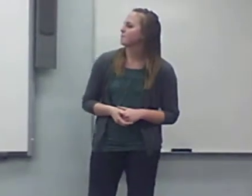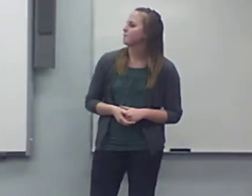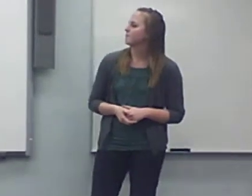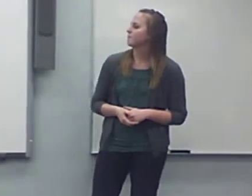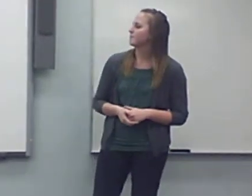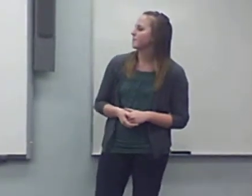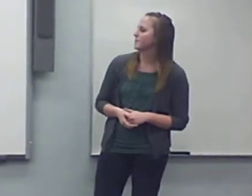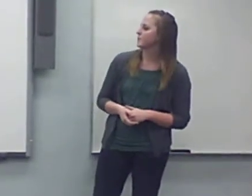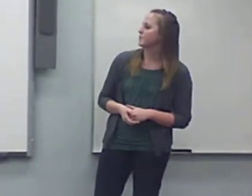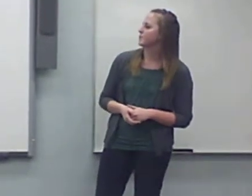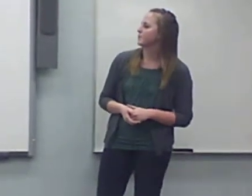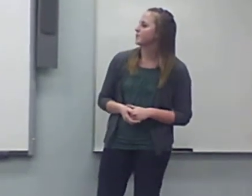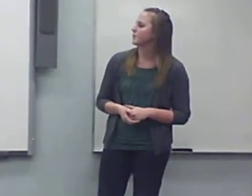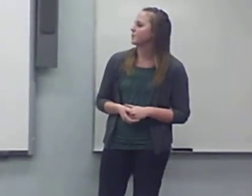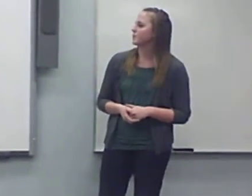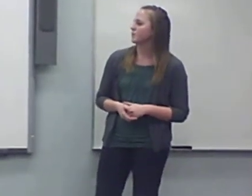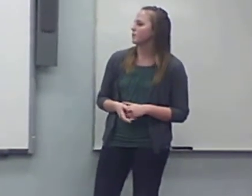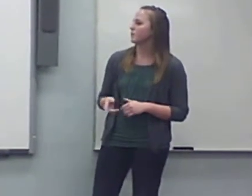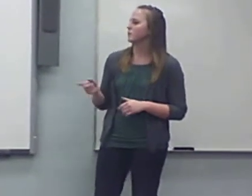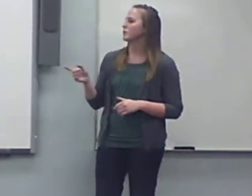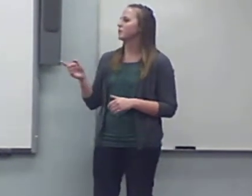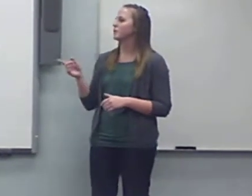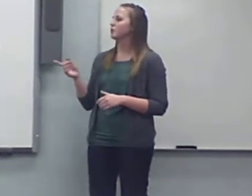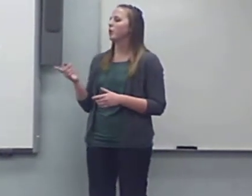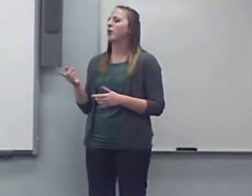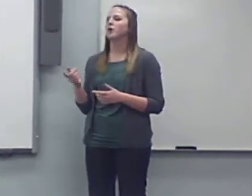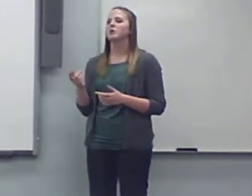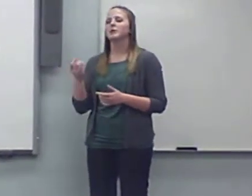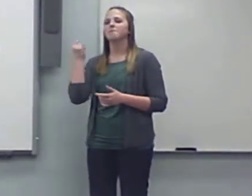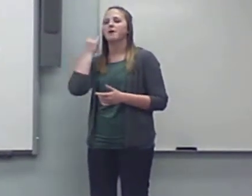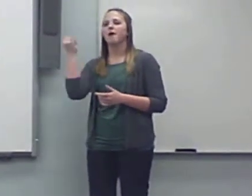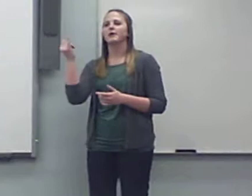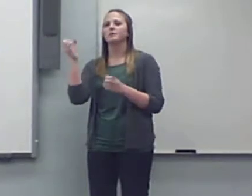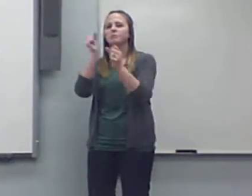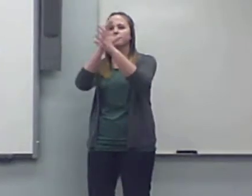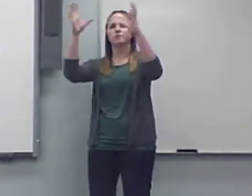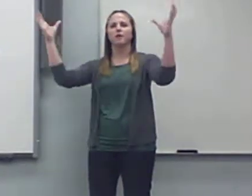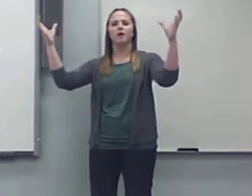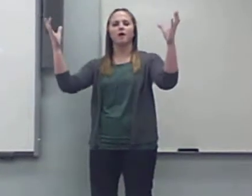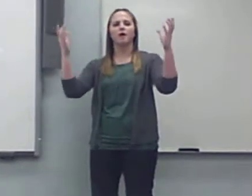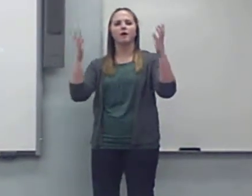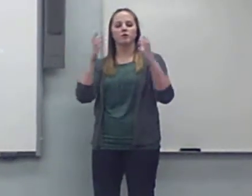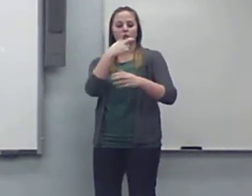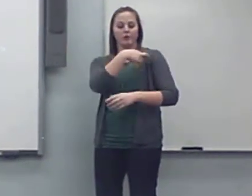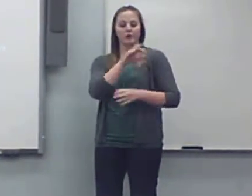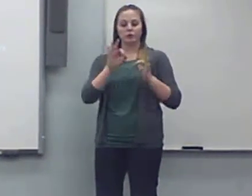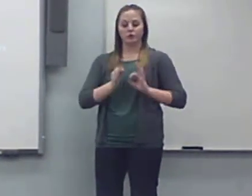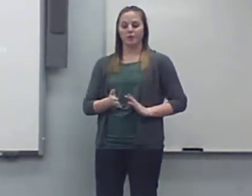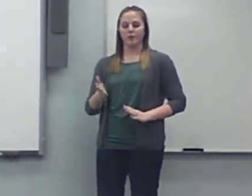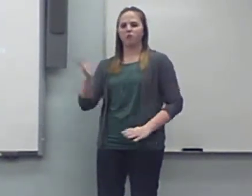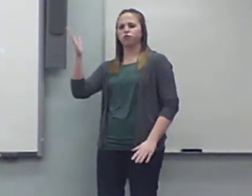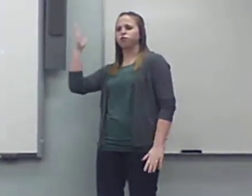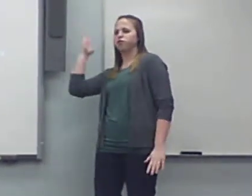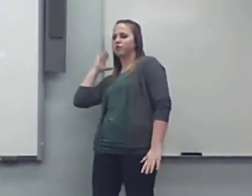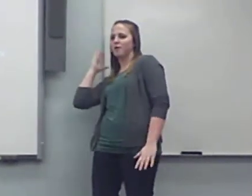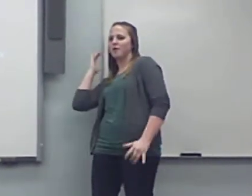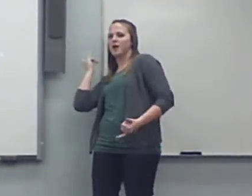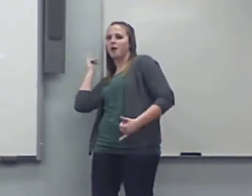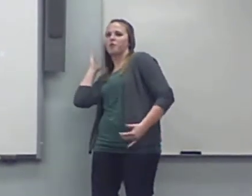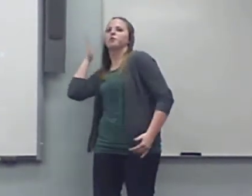where religious interpreting has been and where it has come today. A lot of times you